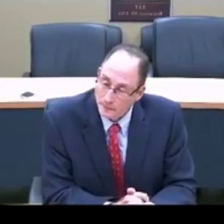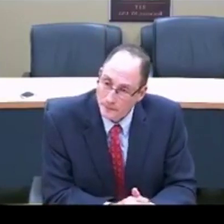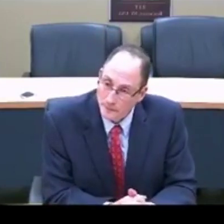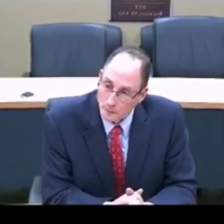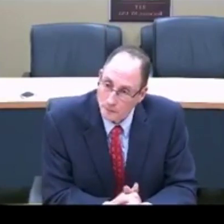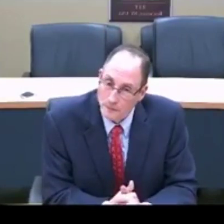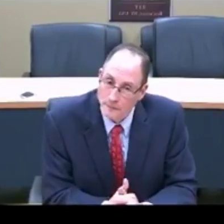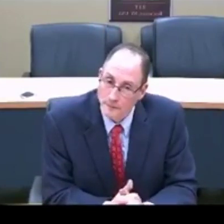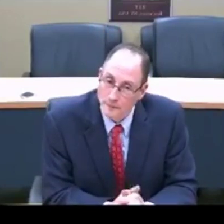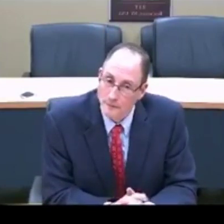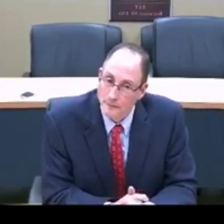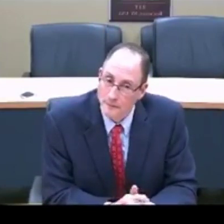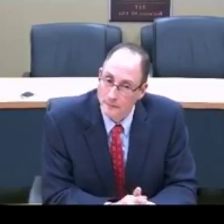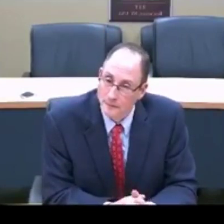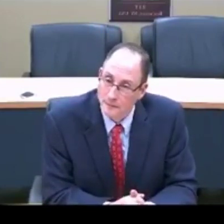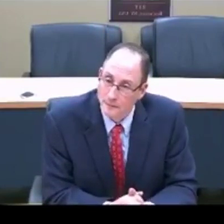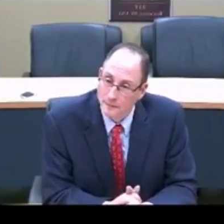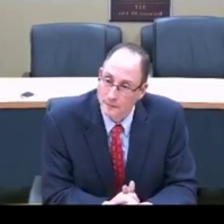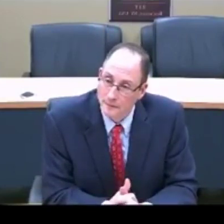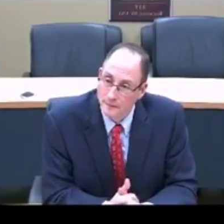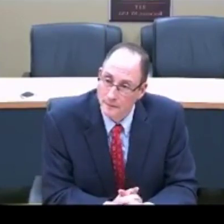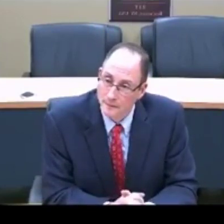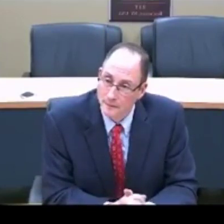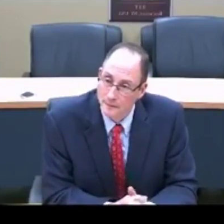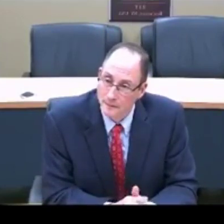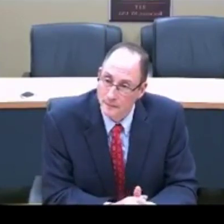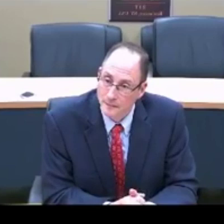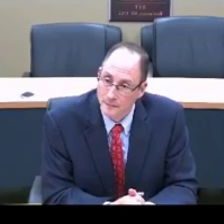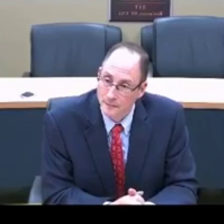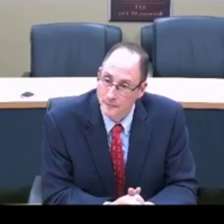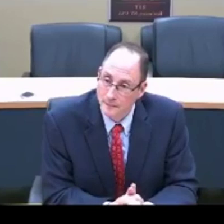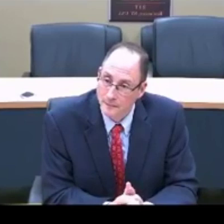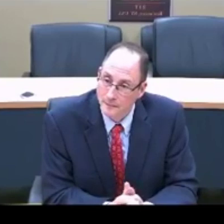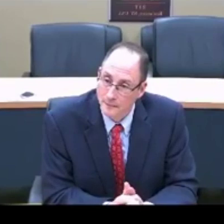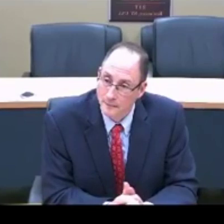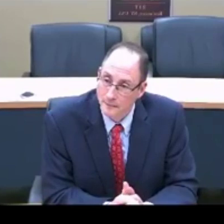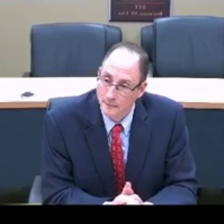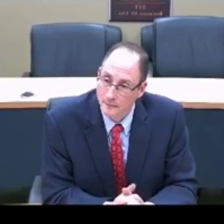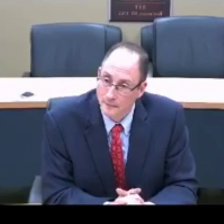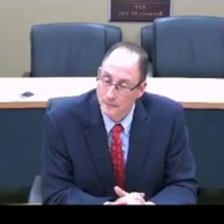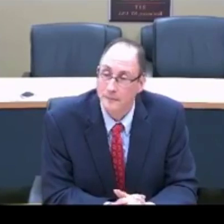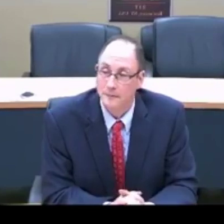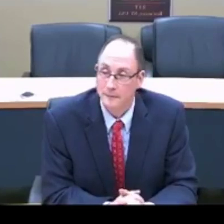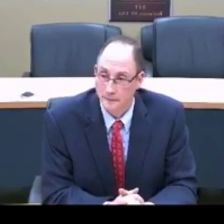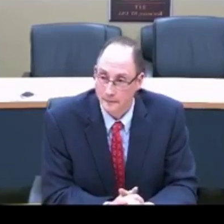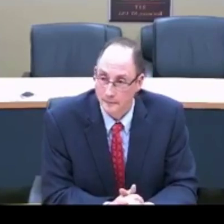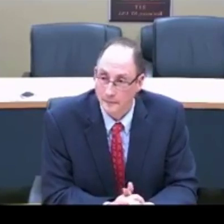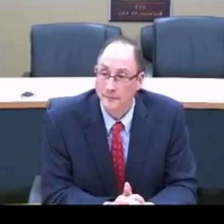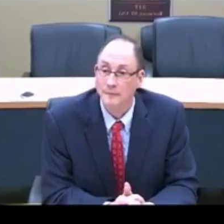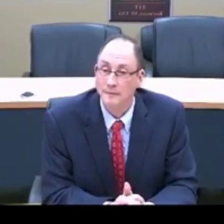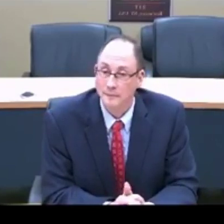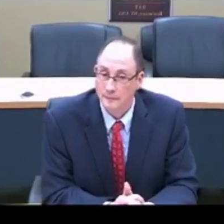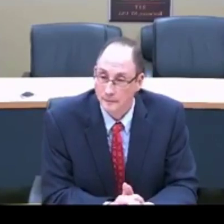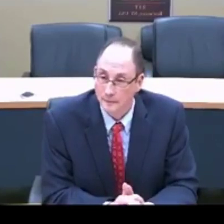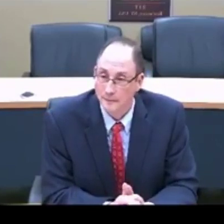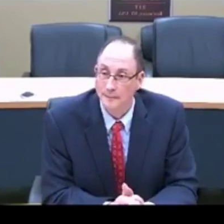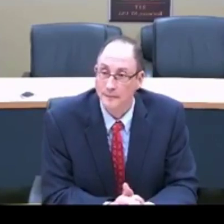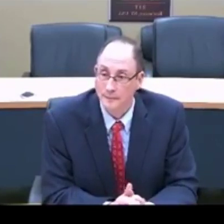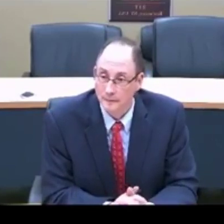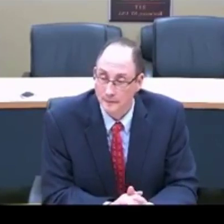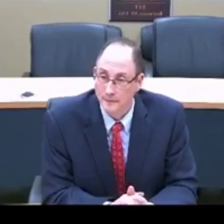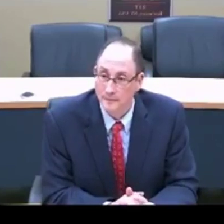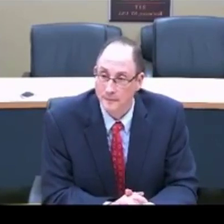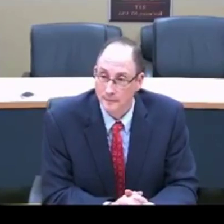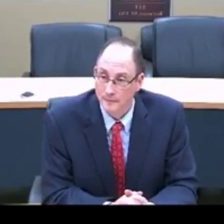on the episode, we'll provide links and we'll provide a link to, you know, the data that they have that he mentioned. And I